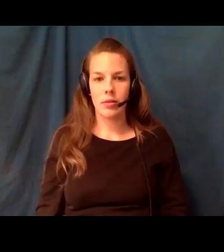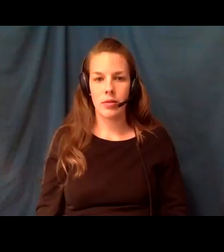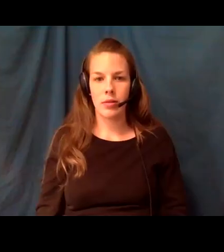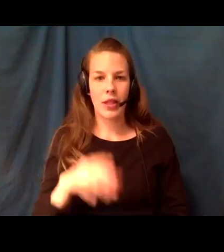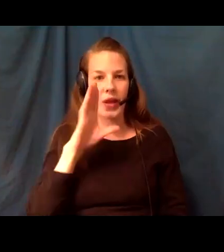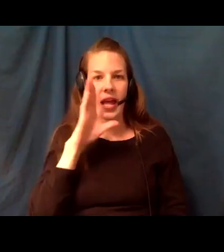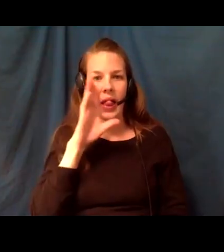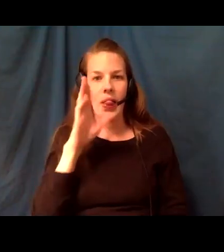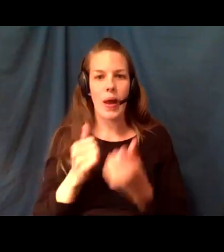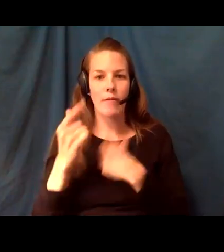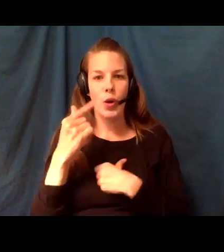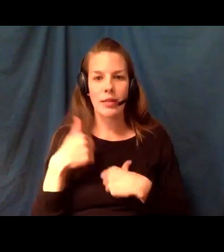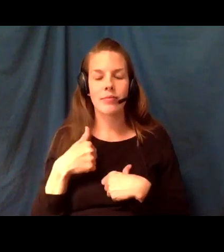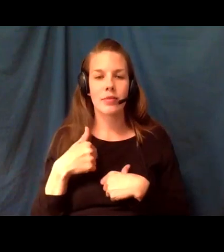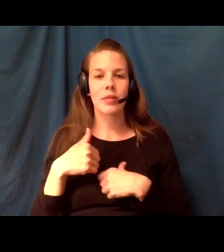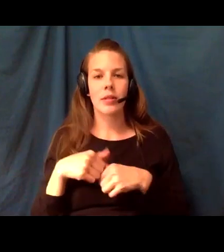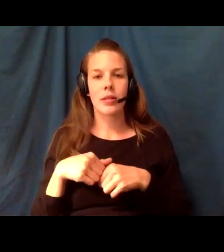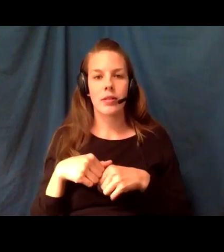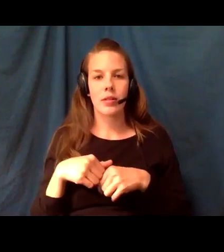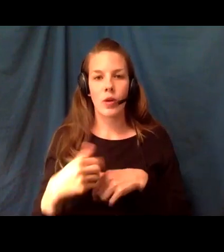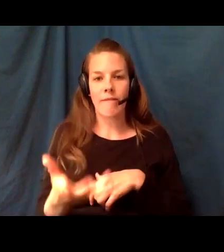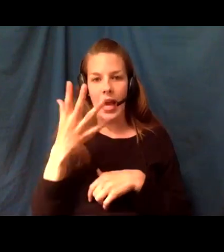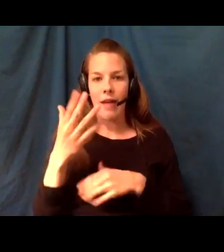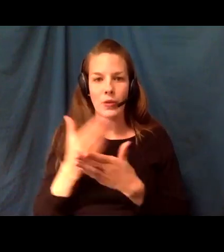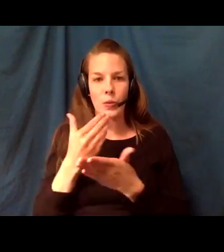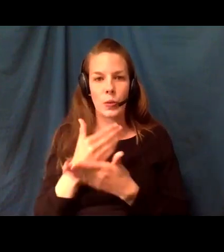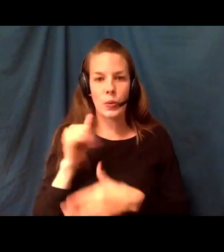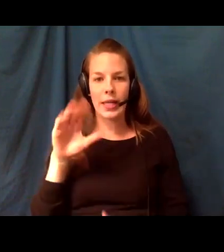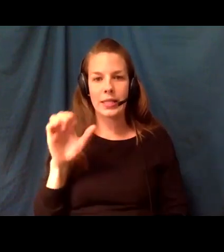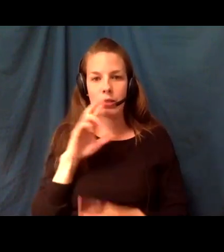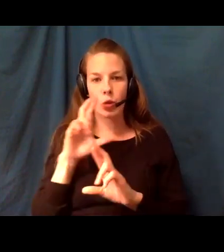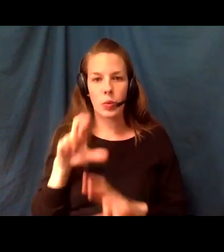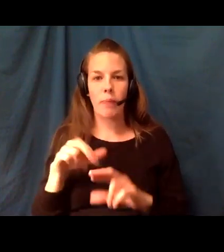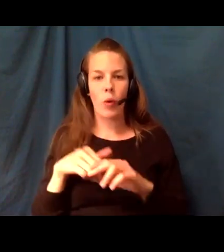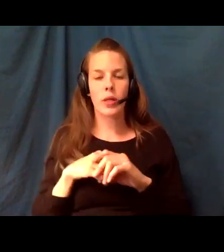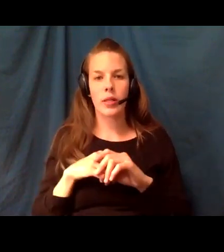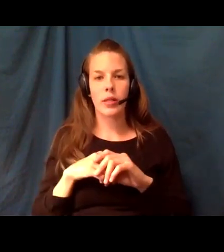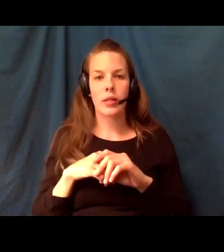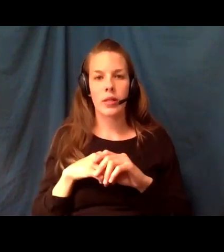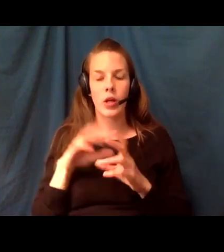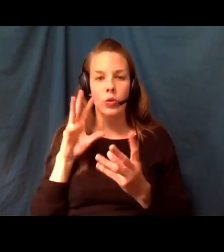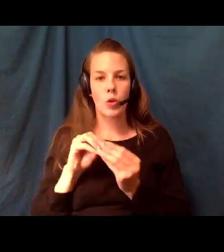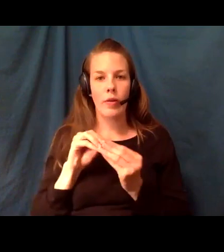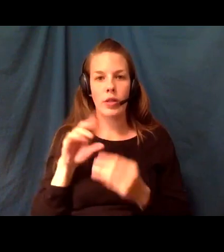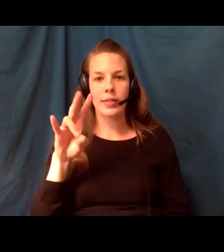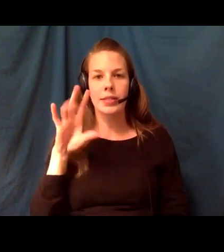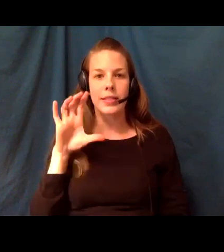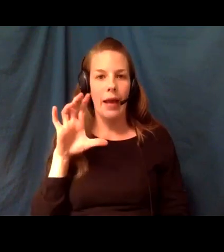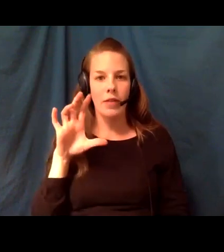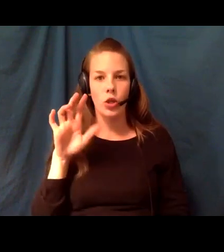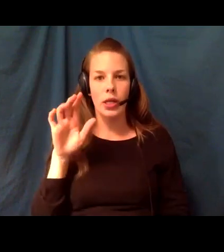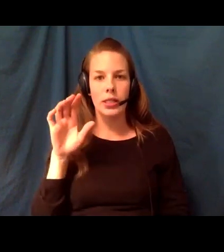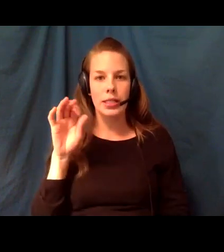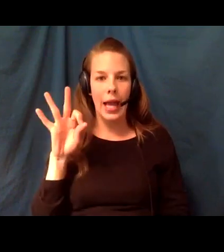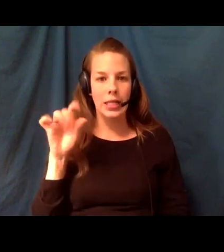Hi, everyone. We have 5 new cases to report, bringing our total to